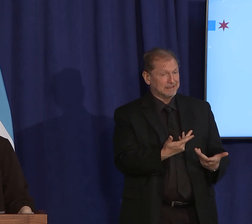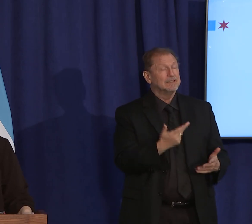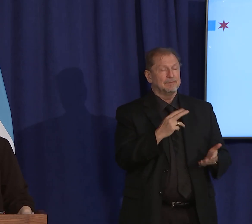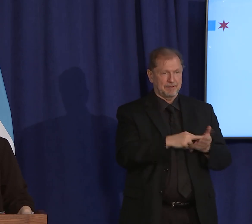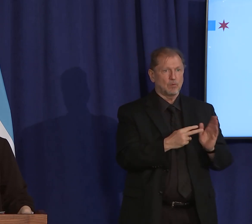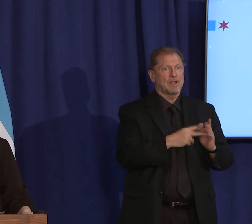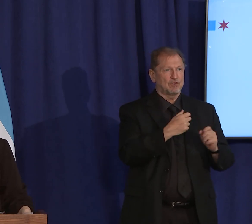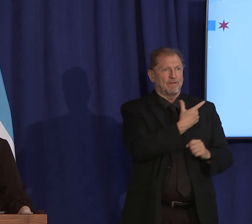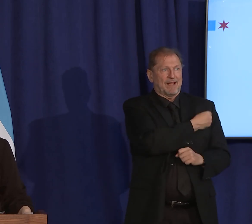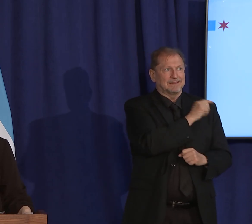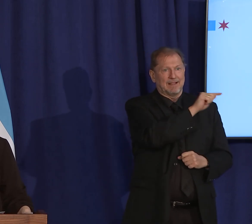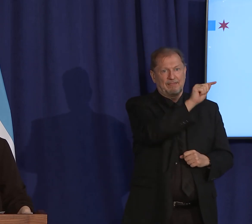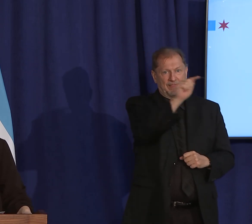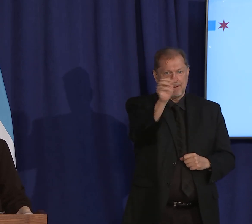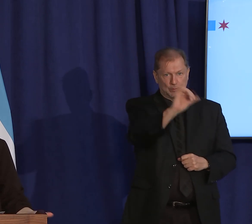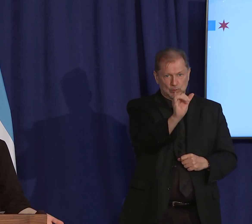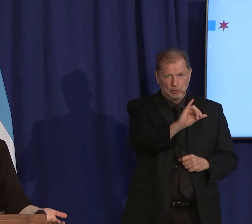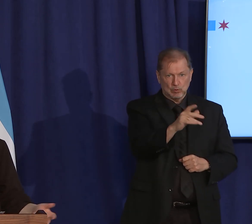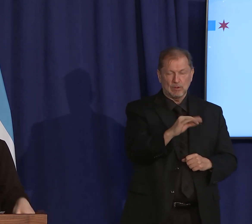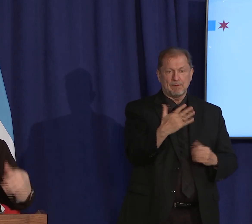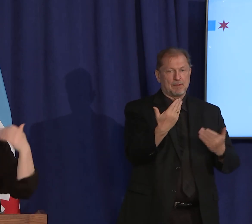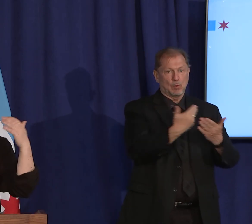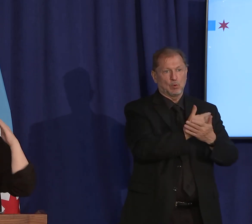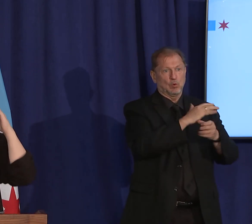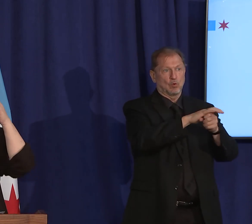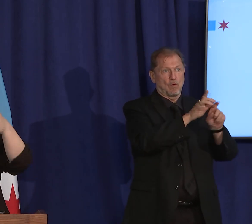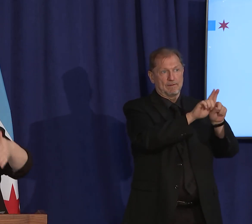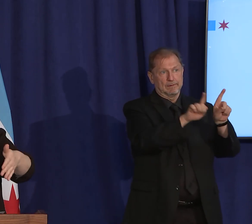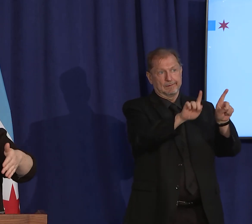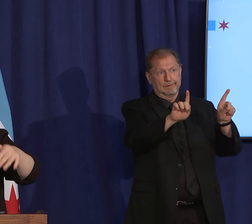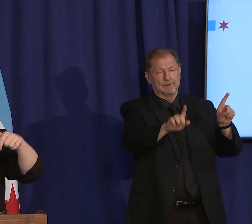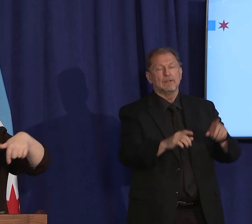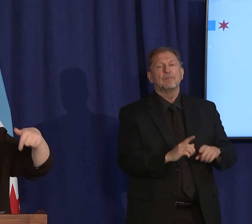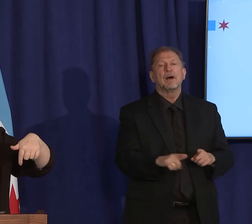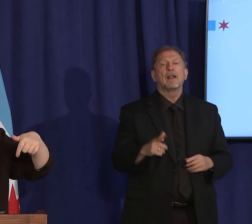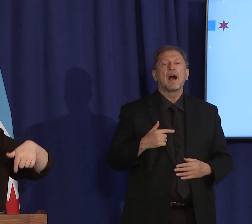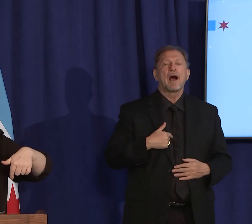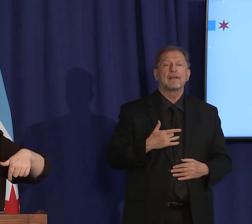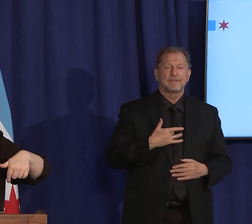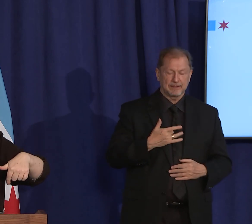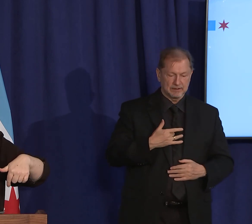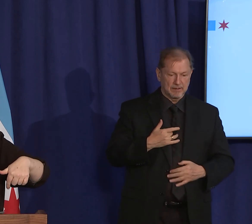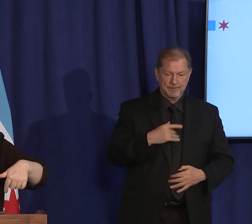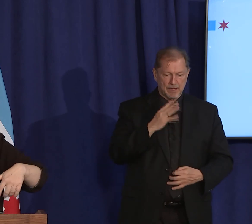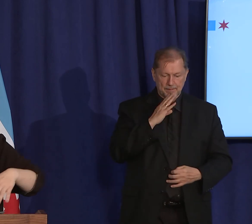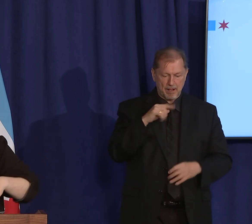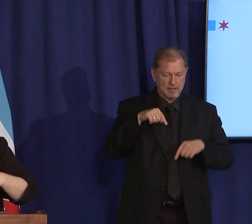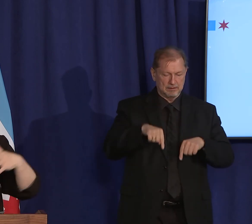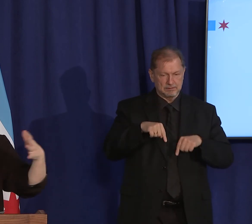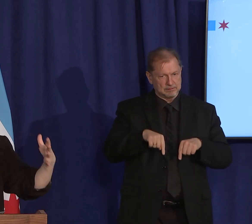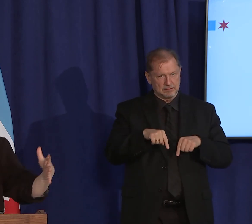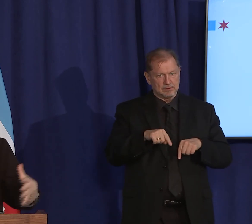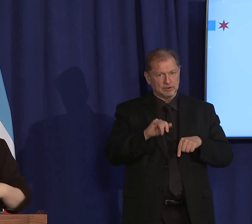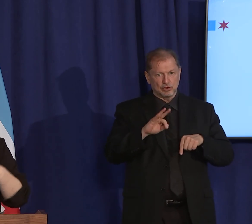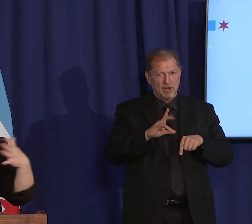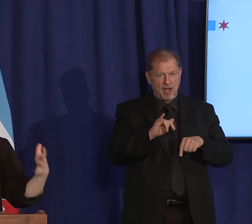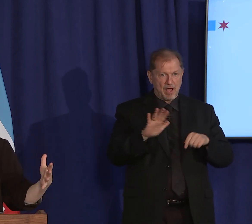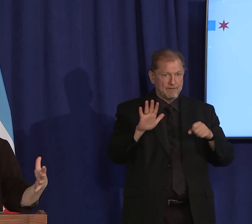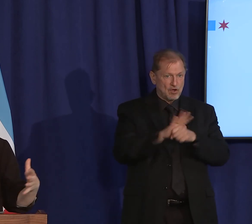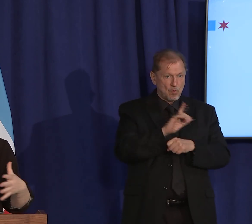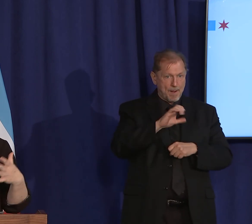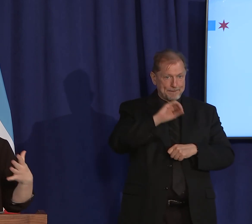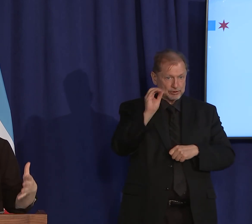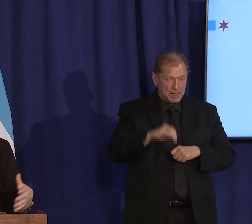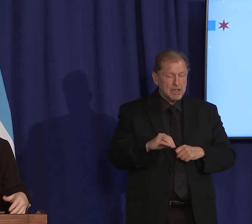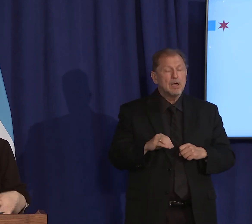if variants continue to emerge. But, you know, I really am expecting by late in I'm not necessarily talking July here when everything is open yet. July, things are going to be much